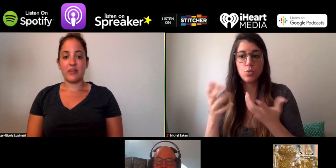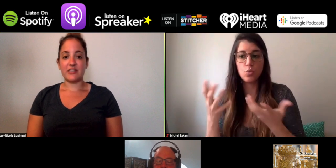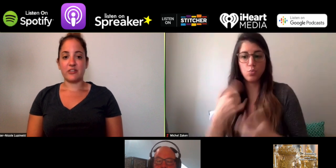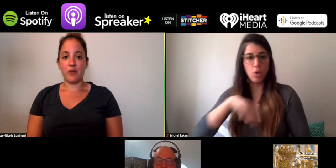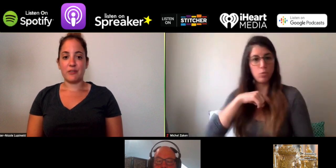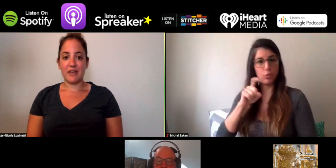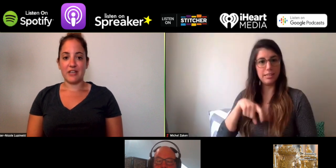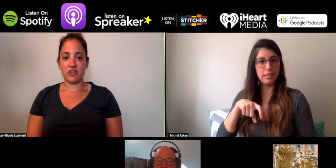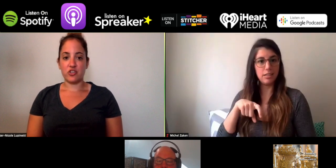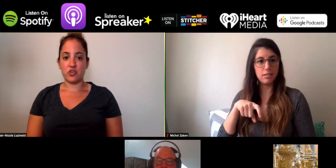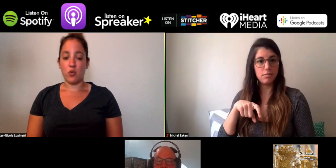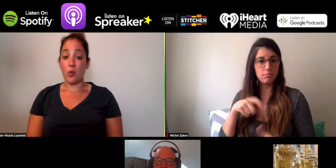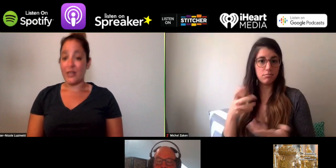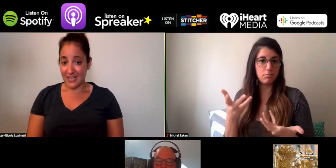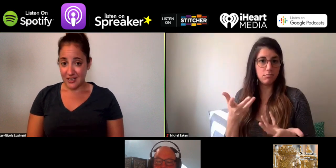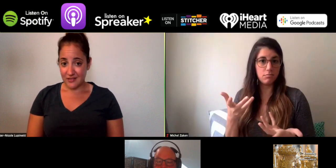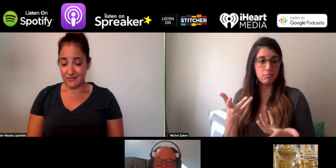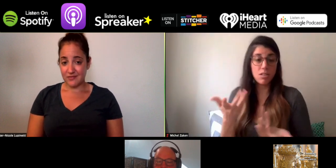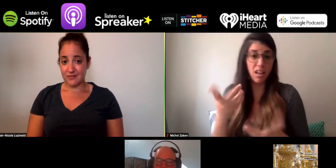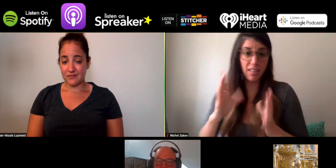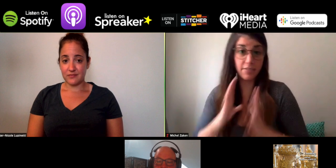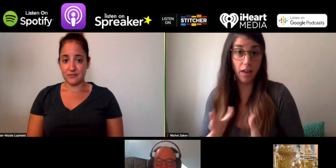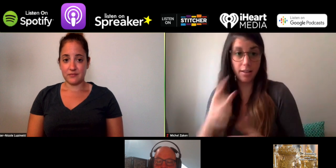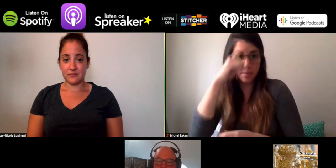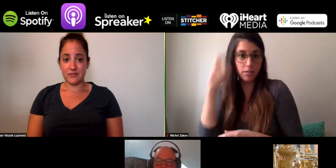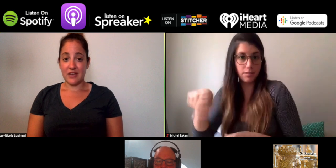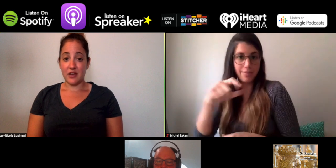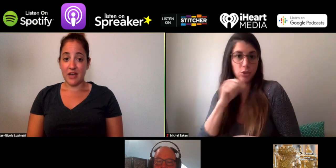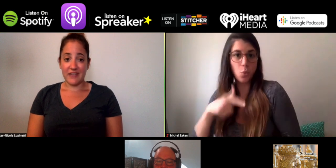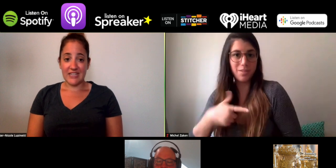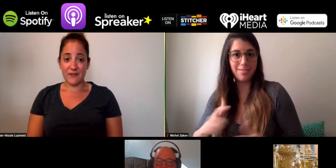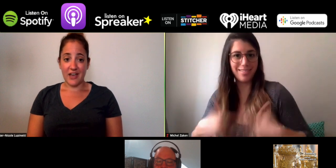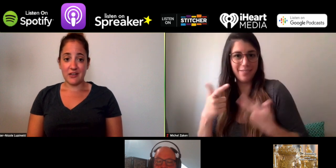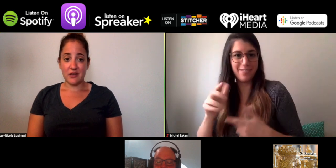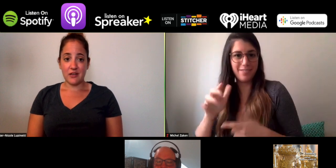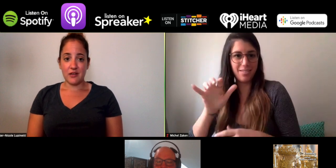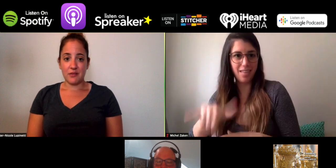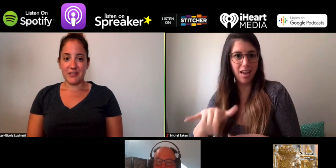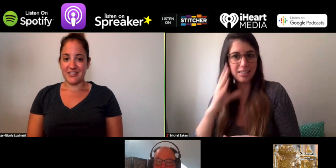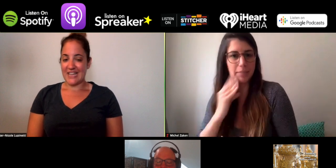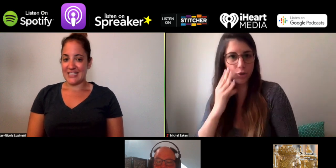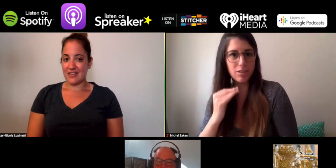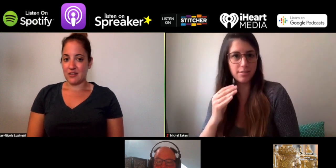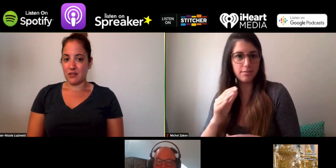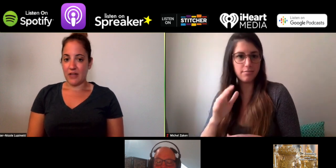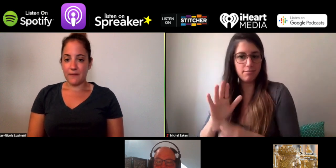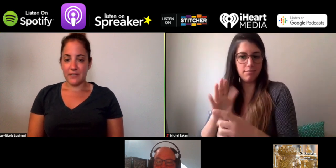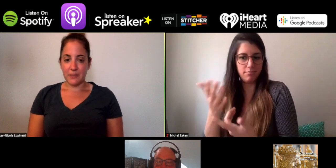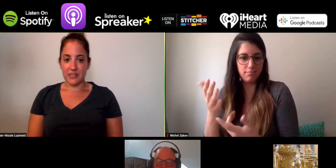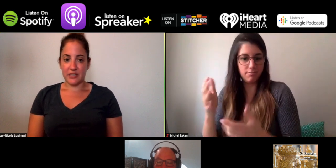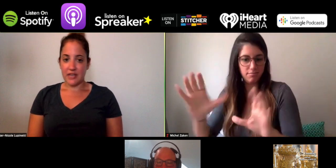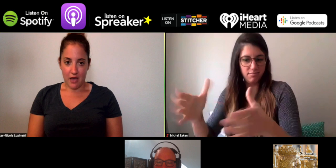they don't necessarily always pay attention to what we need. And again, that's fine because that's not the